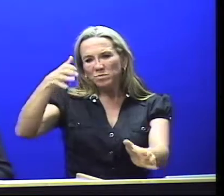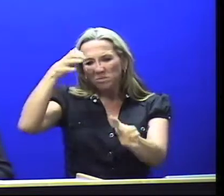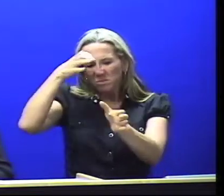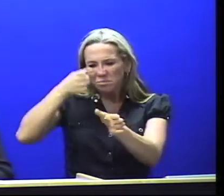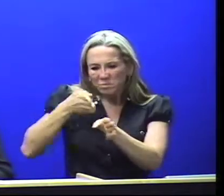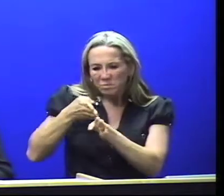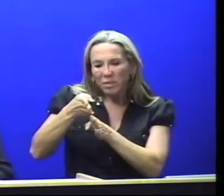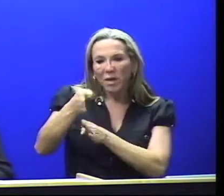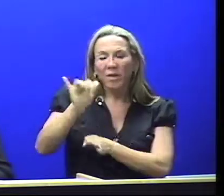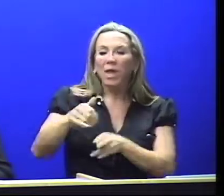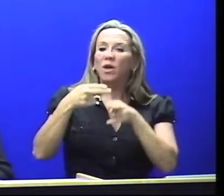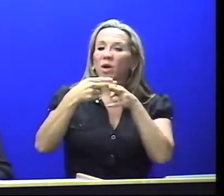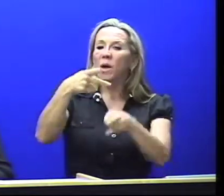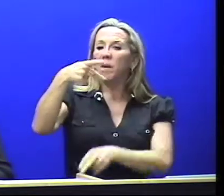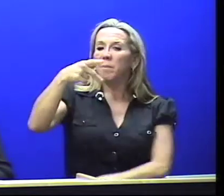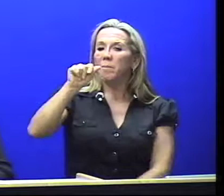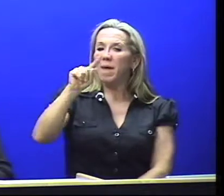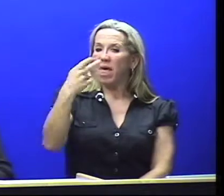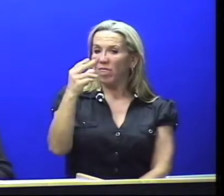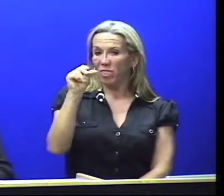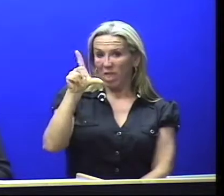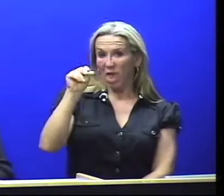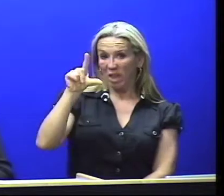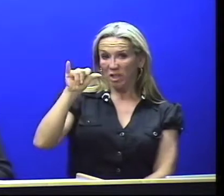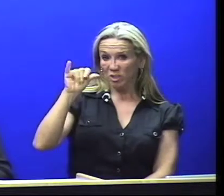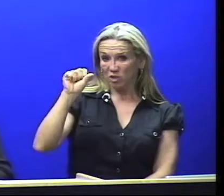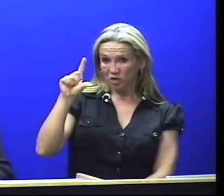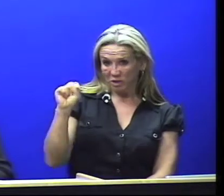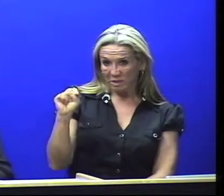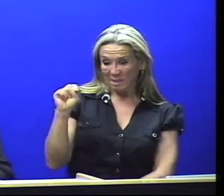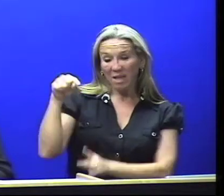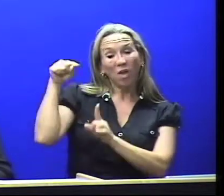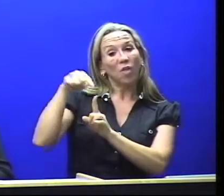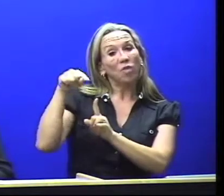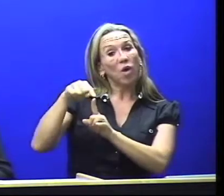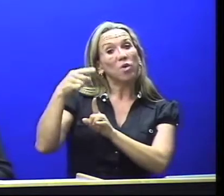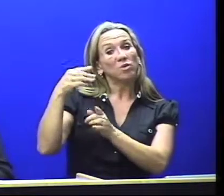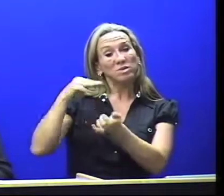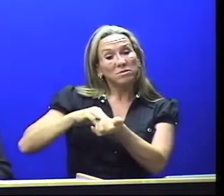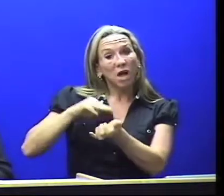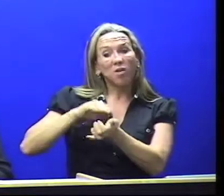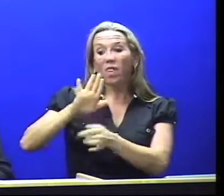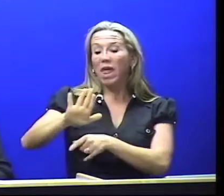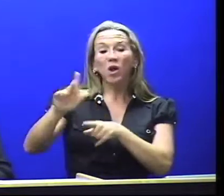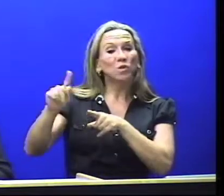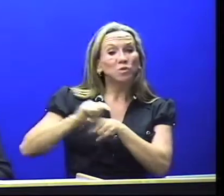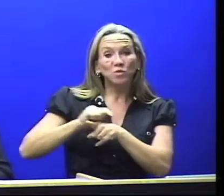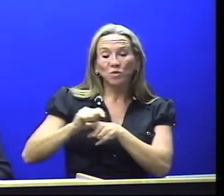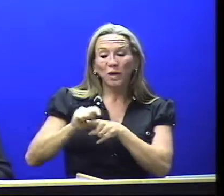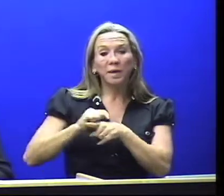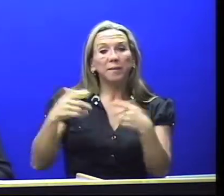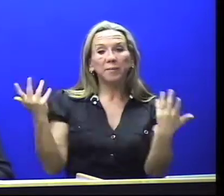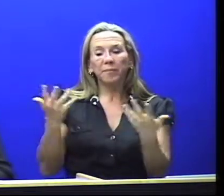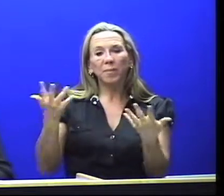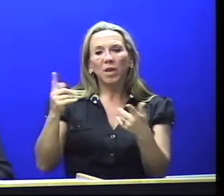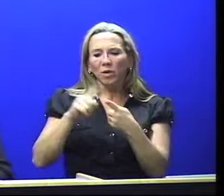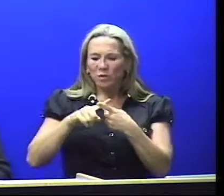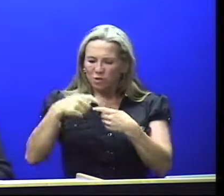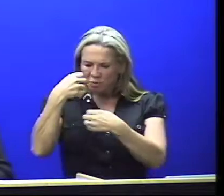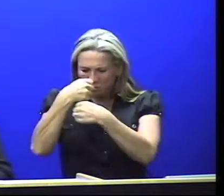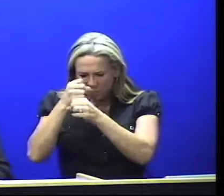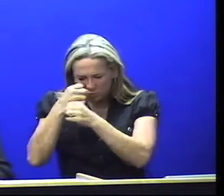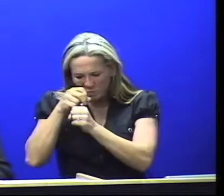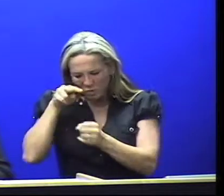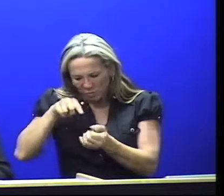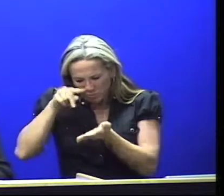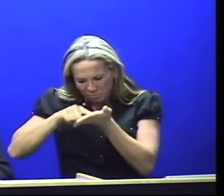called pathologists. And their training is to look at these